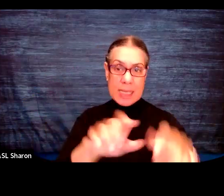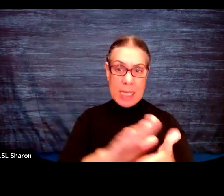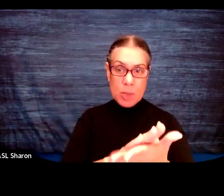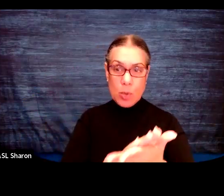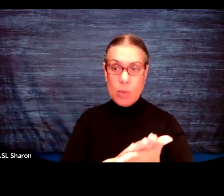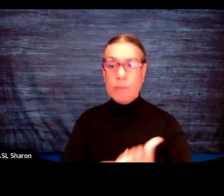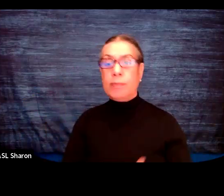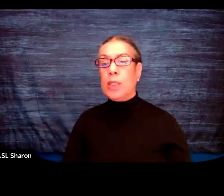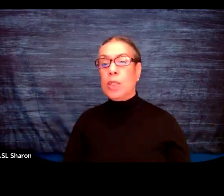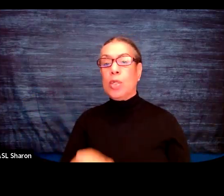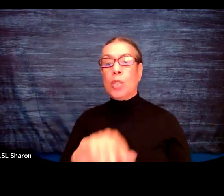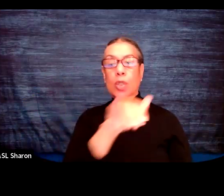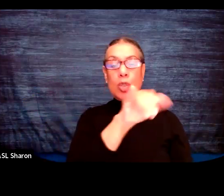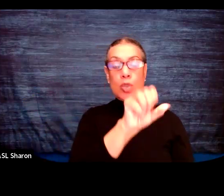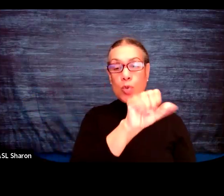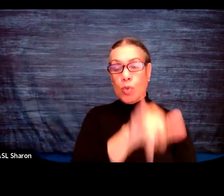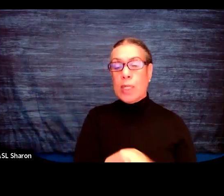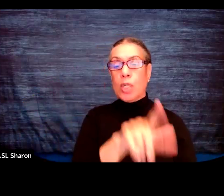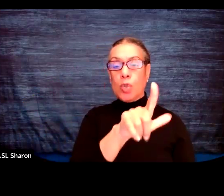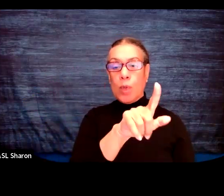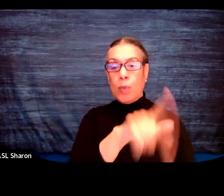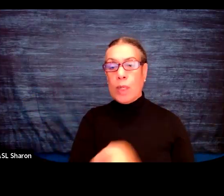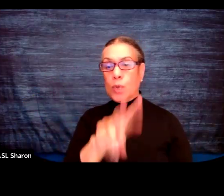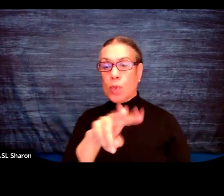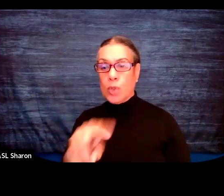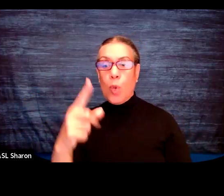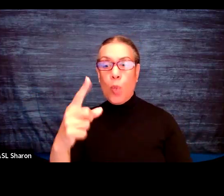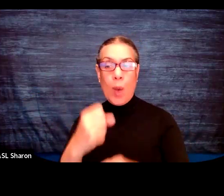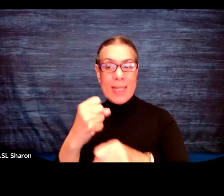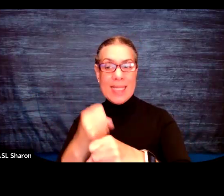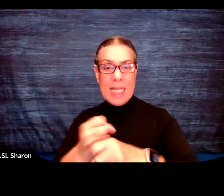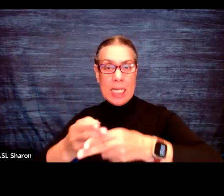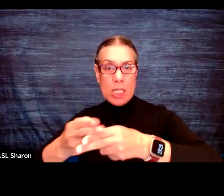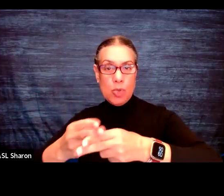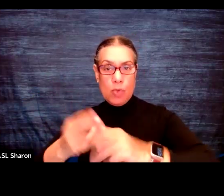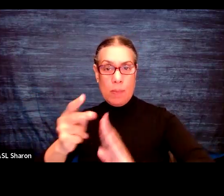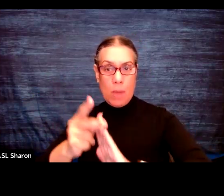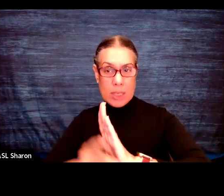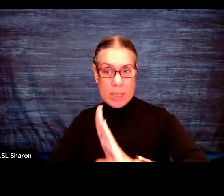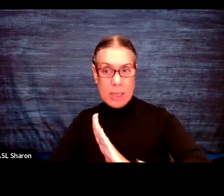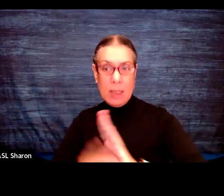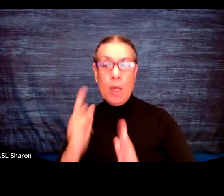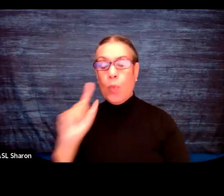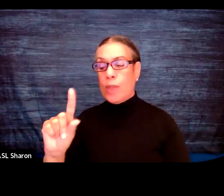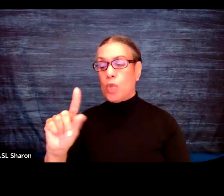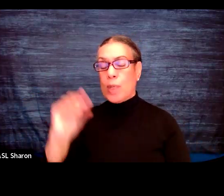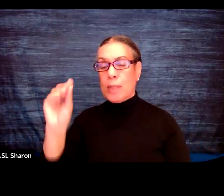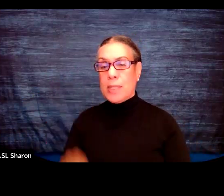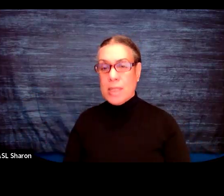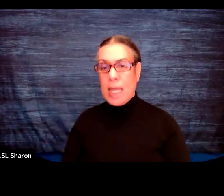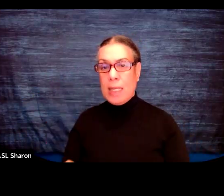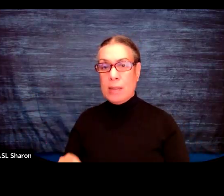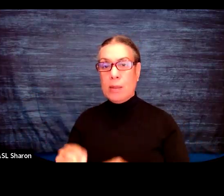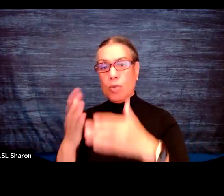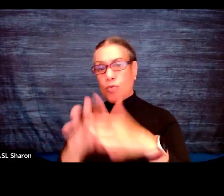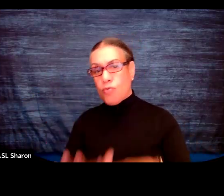year 21-22 was the policy that was a 1-year interim policy that utilized a 20% citywide round